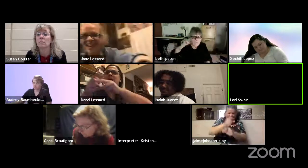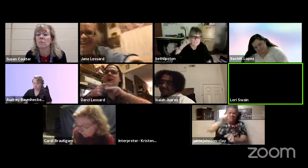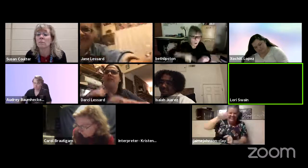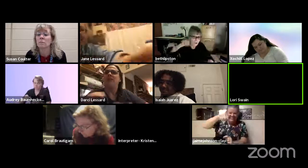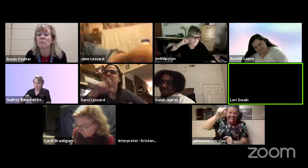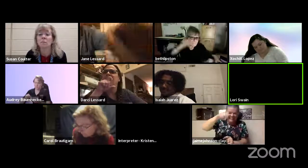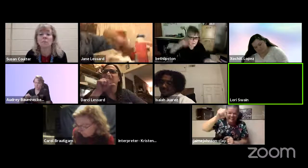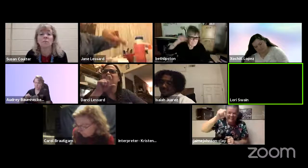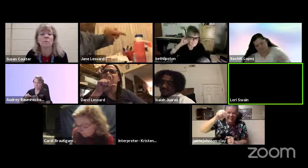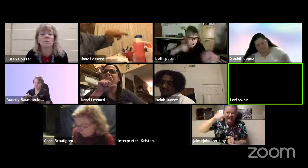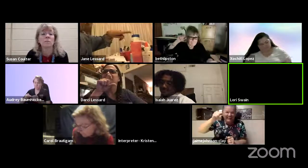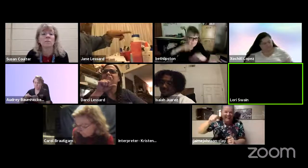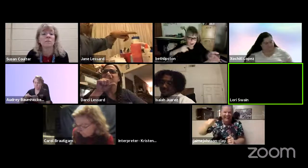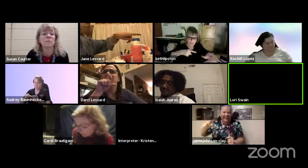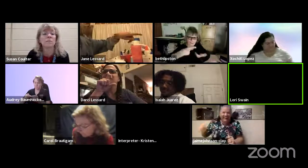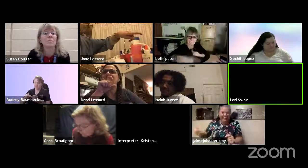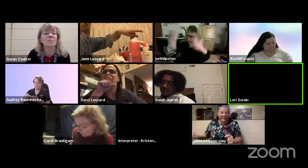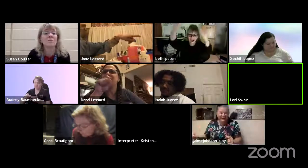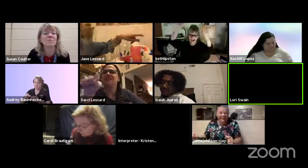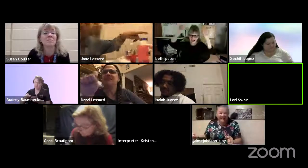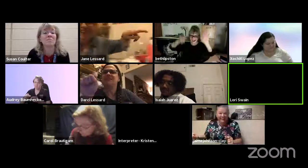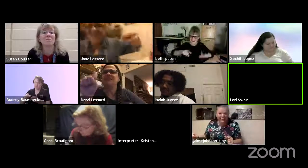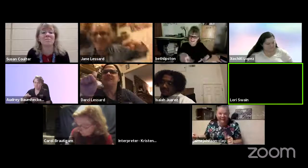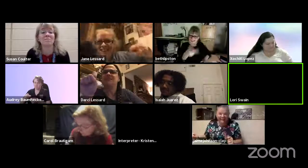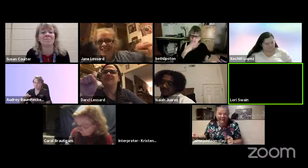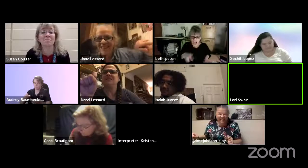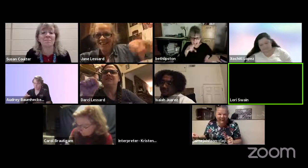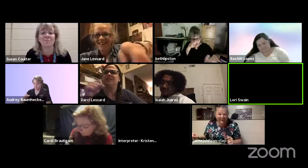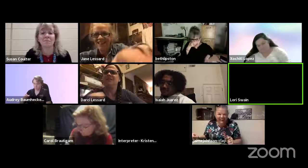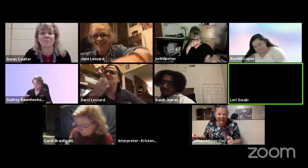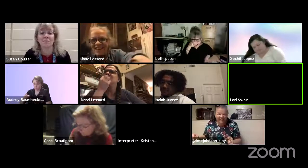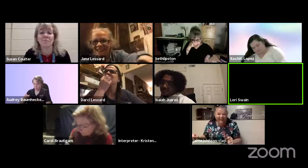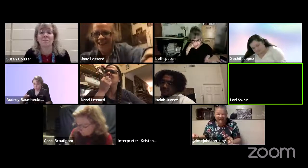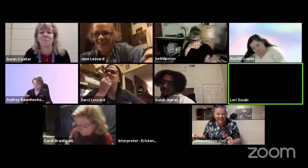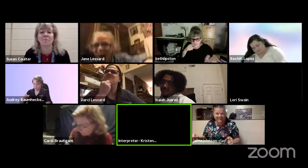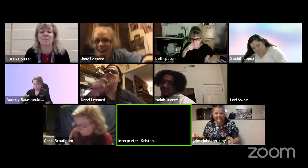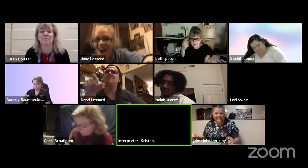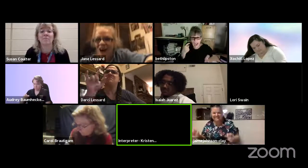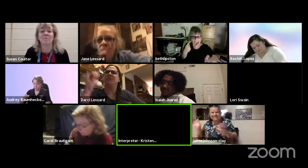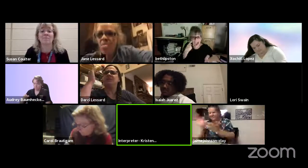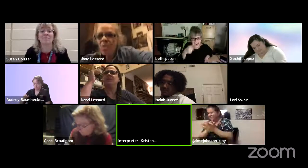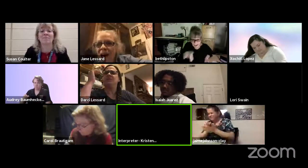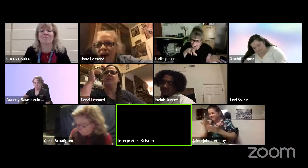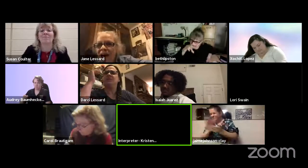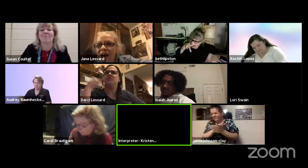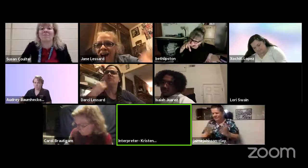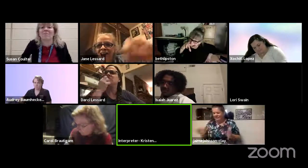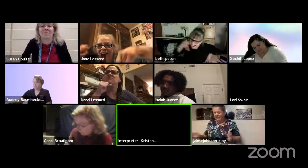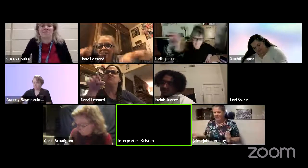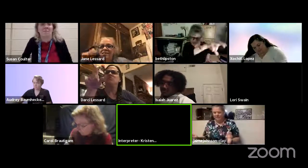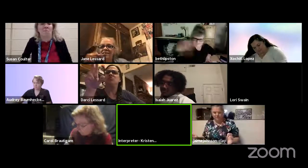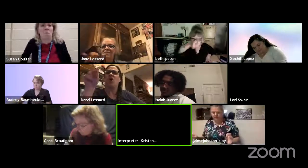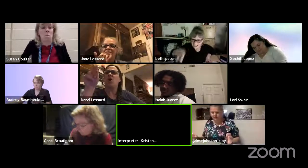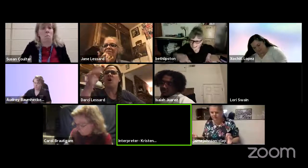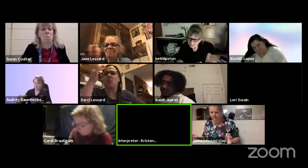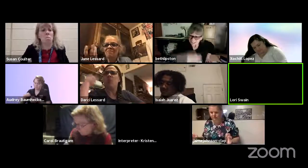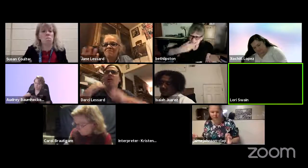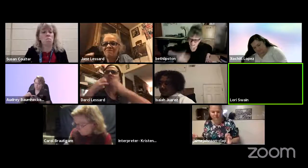Every time everybody moves around on the screen, I lose them and then I can't see where they're at. But you have good eyes. You can like catch and see where we are, even